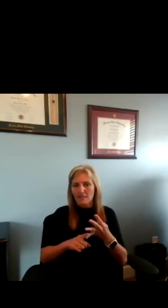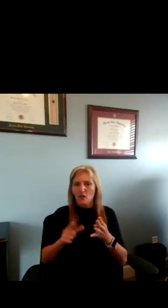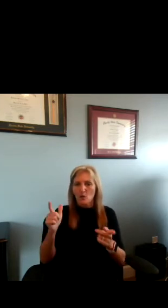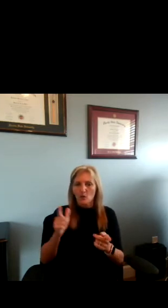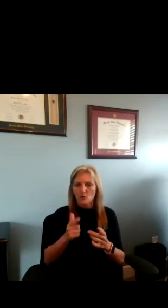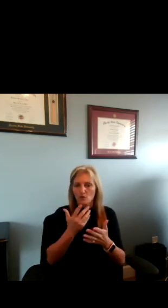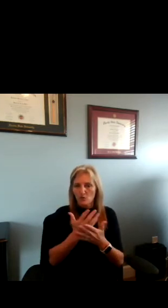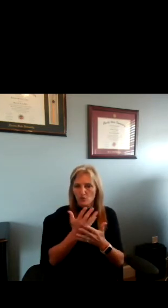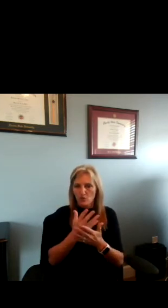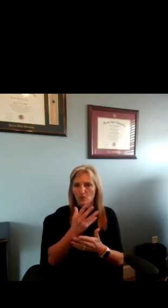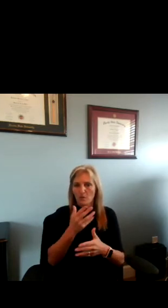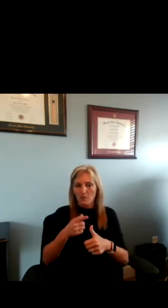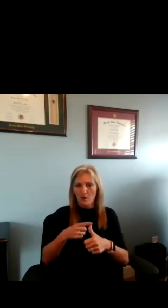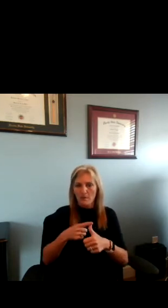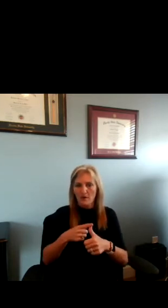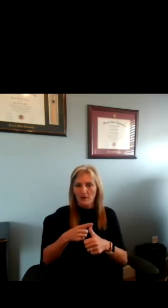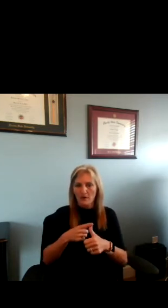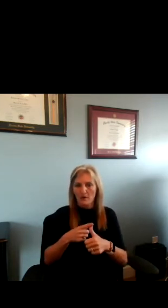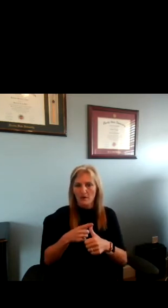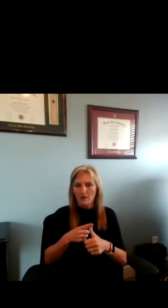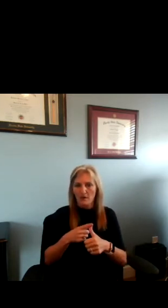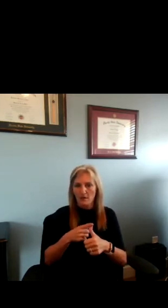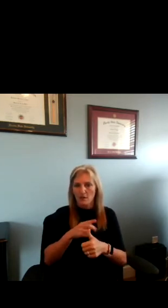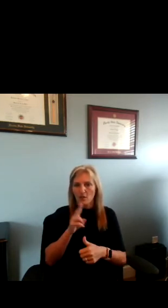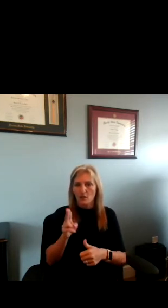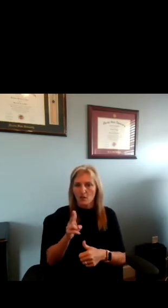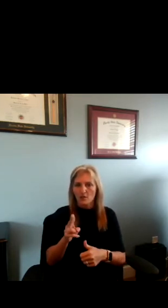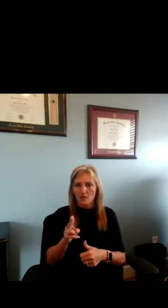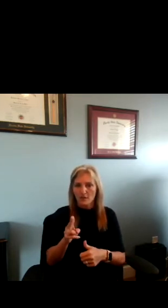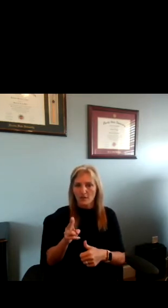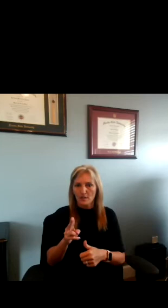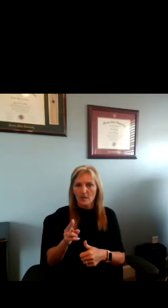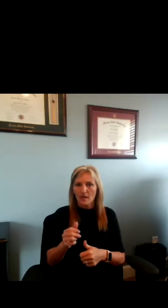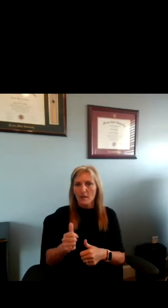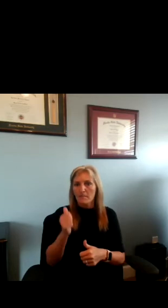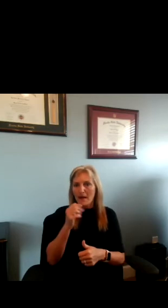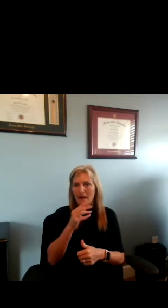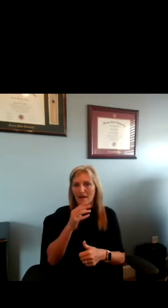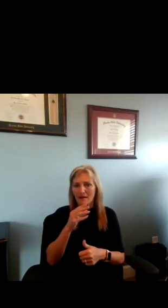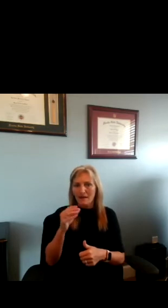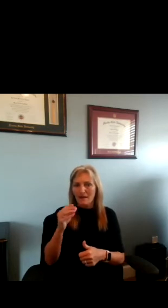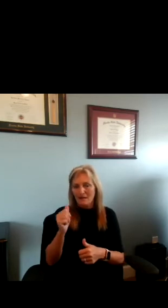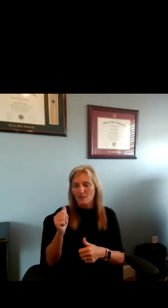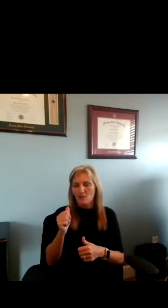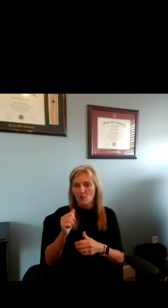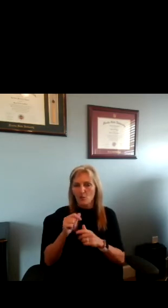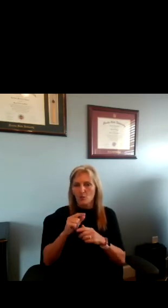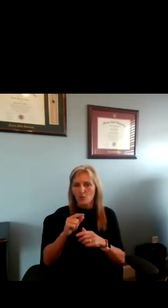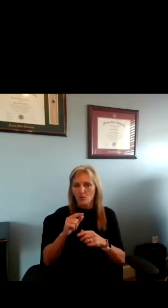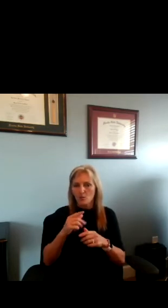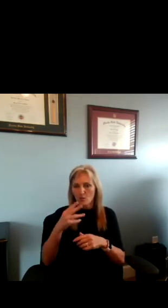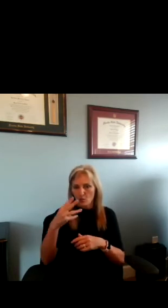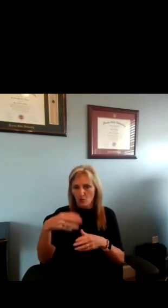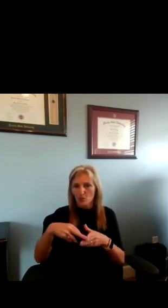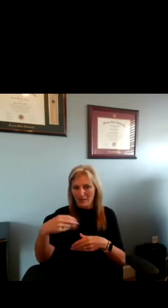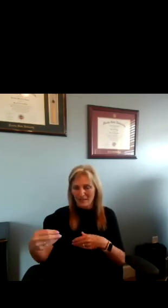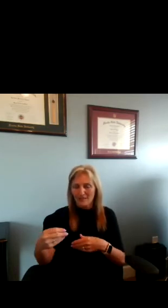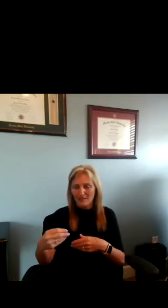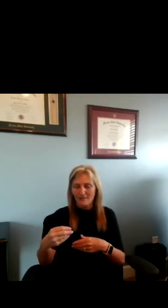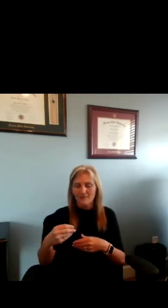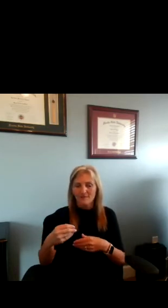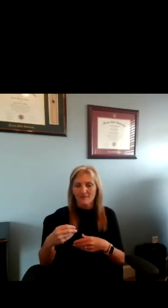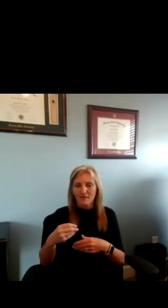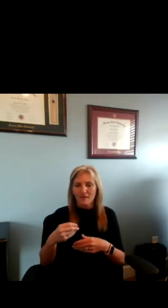incarceration, primarily through the use of back-end release levers. the investment with the Urban Institute and what we're learning from